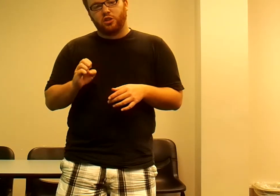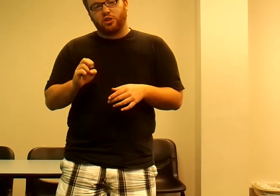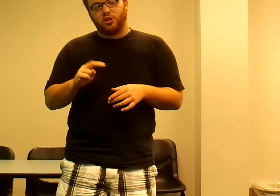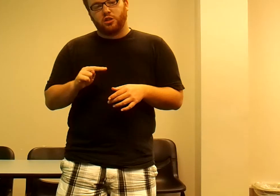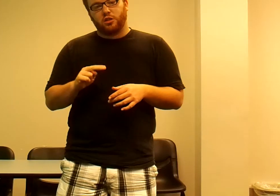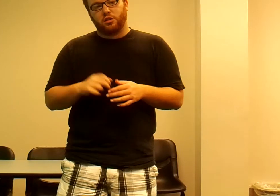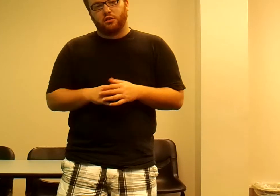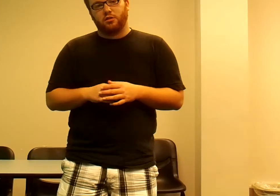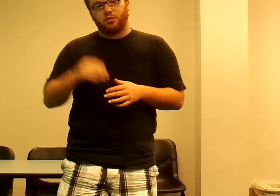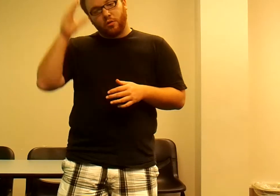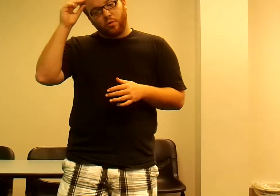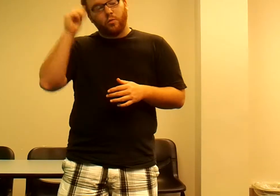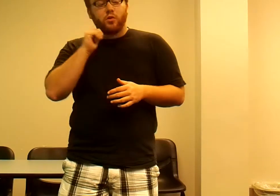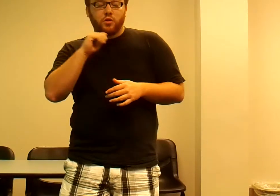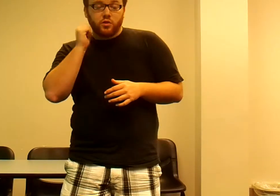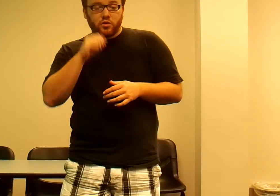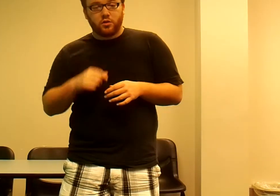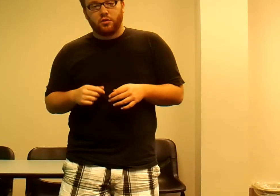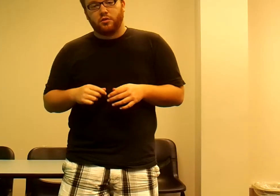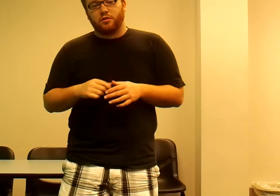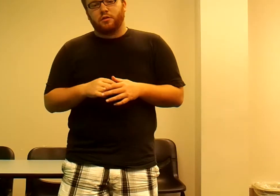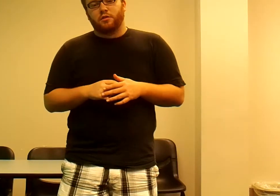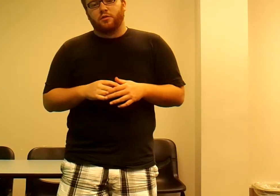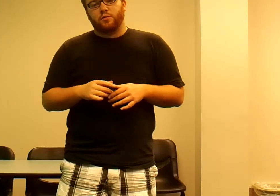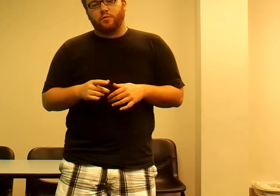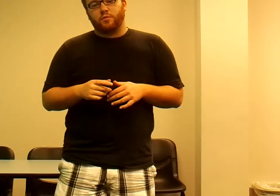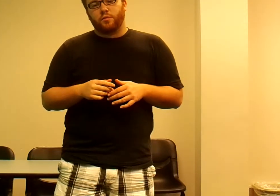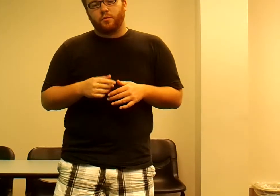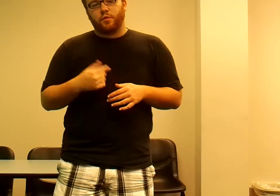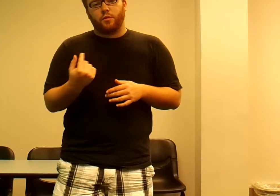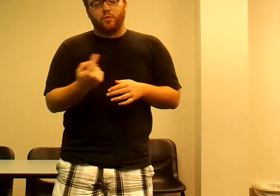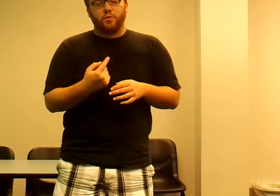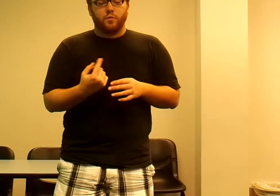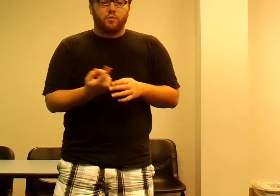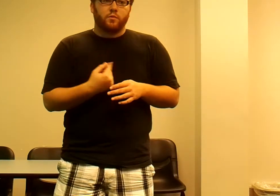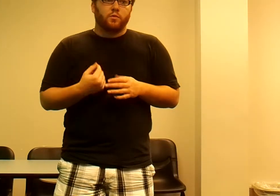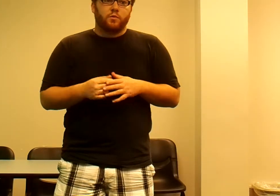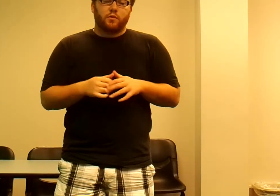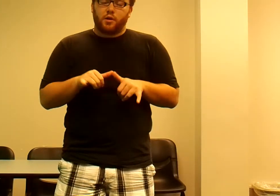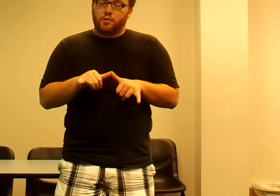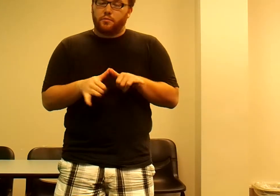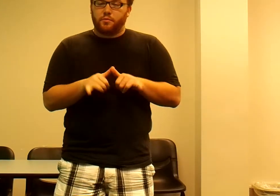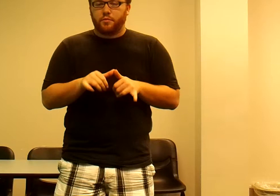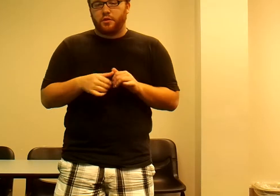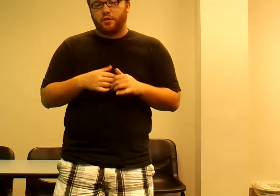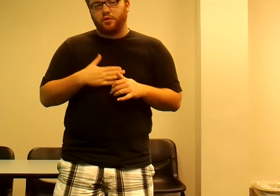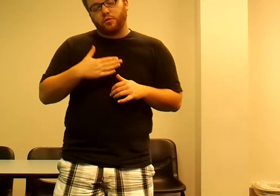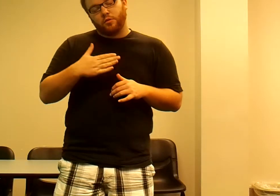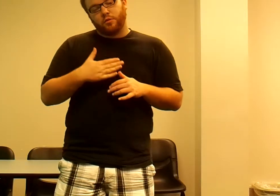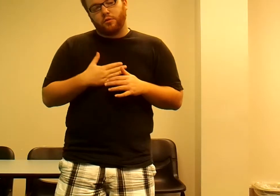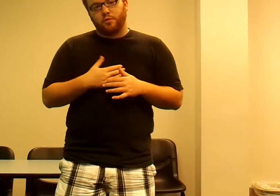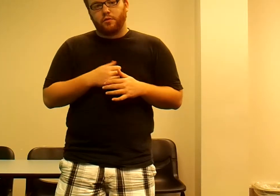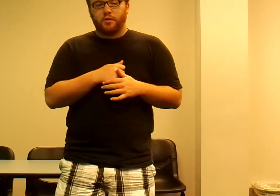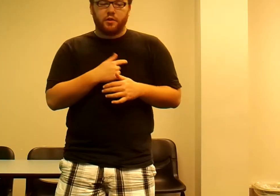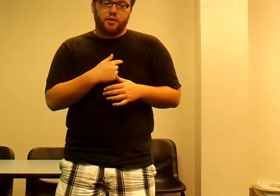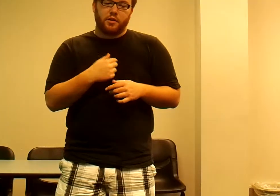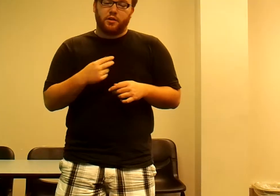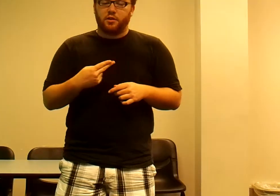our respiration measuring with our heart rate, we noticed how we really had a different